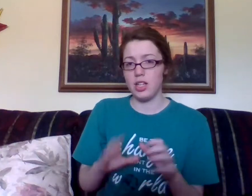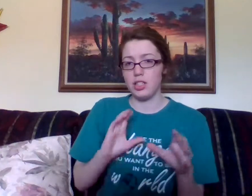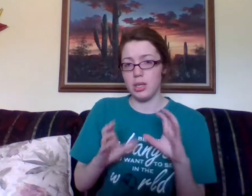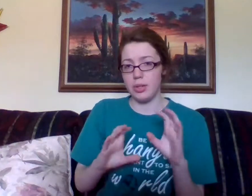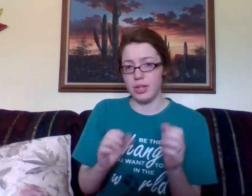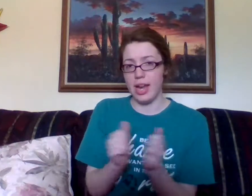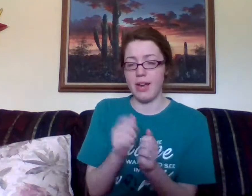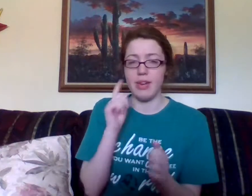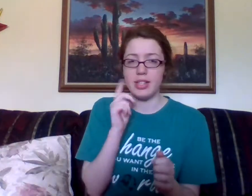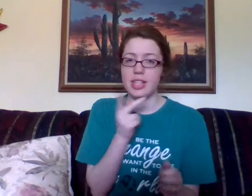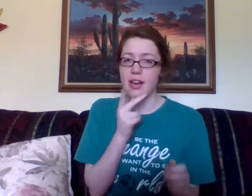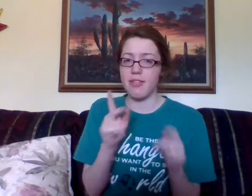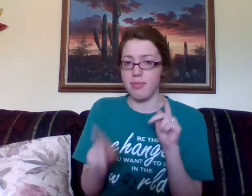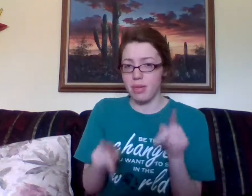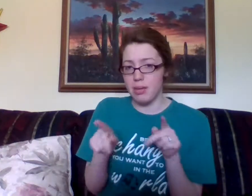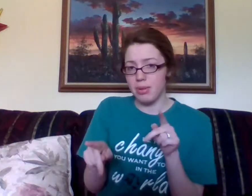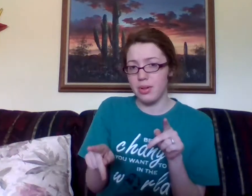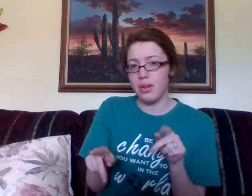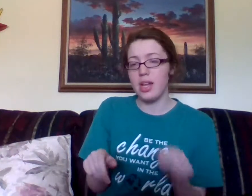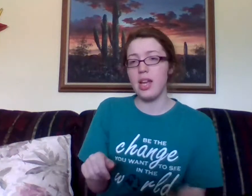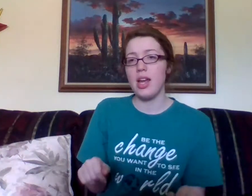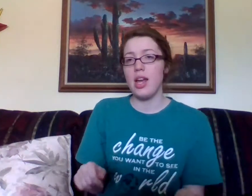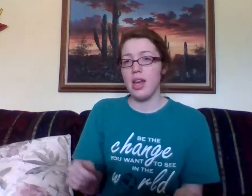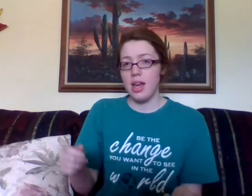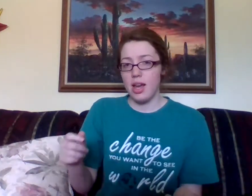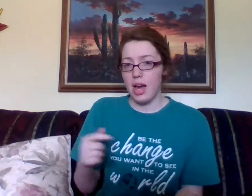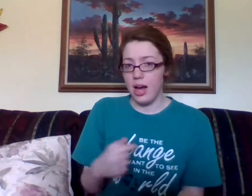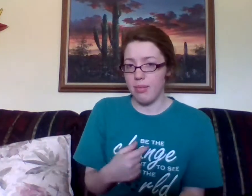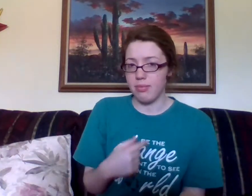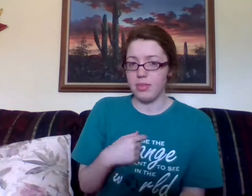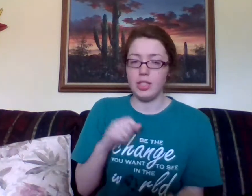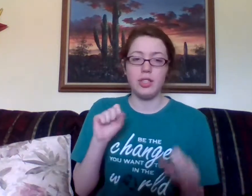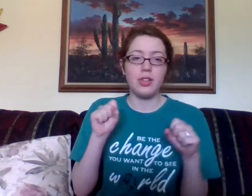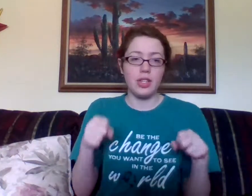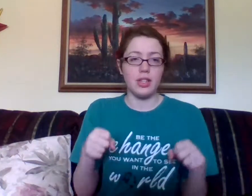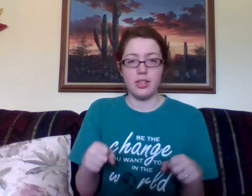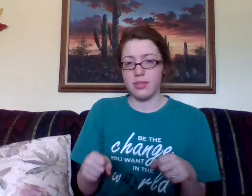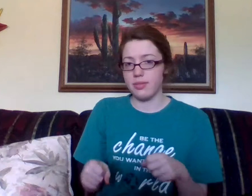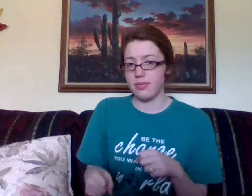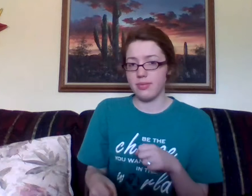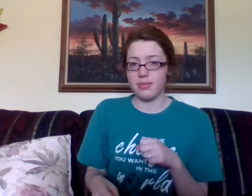to communicate with deaf people. You can